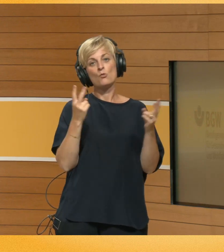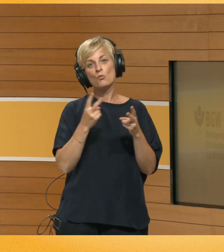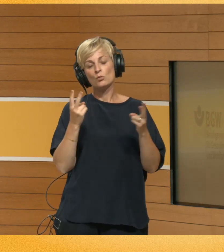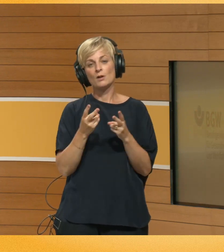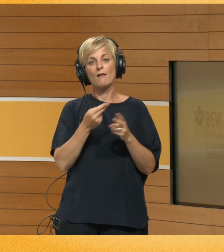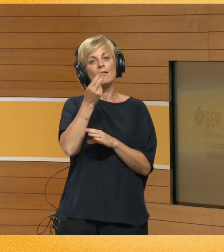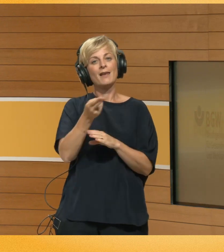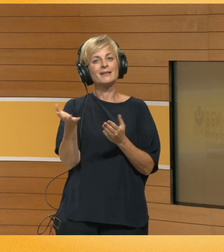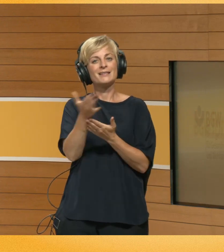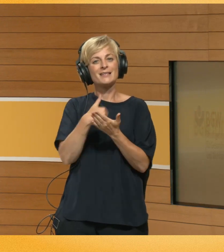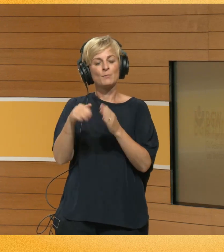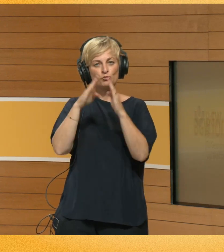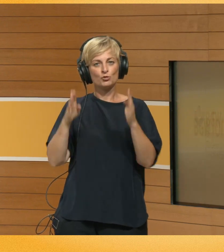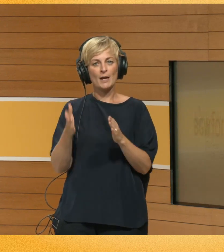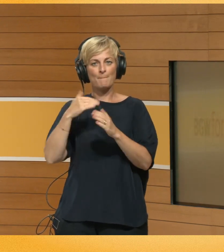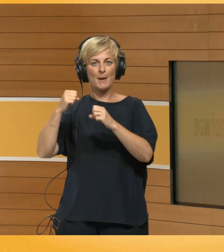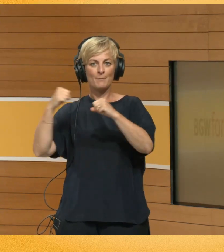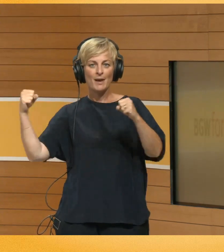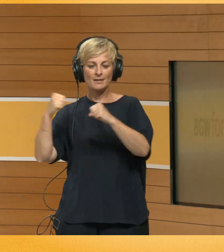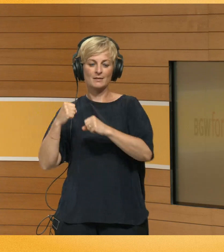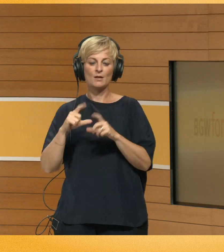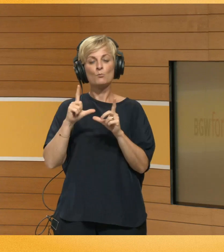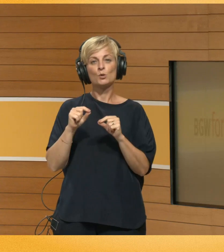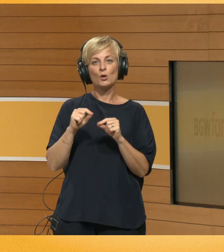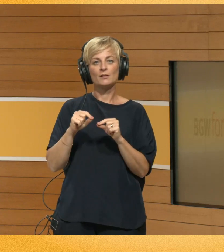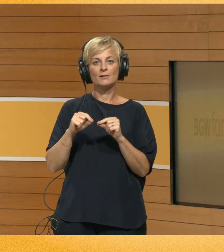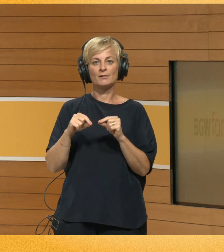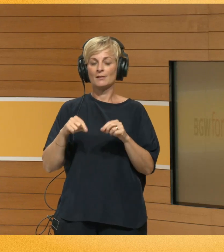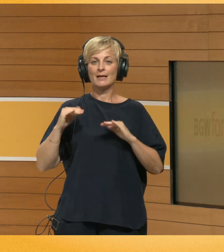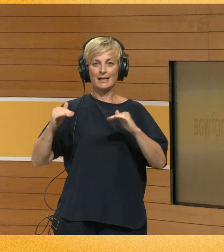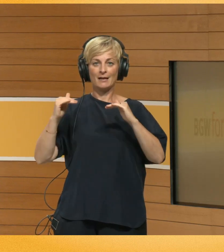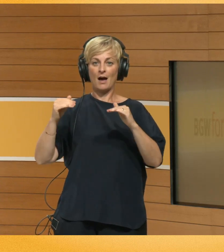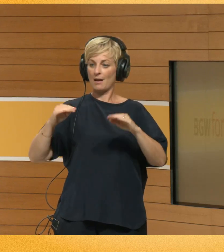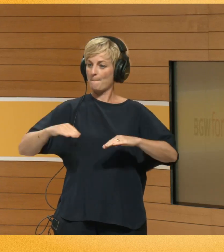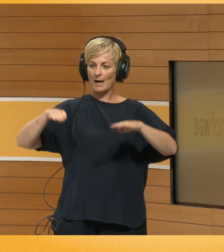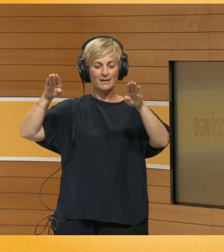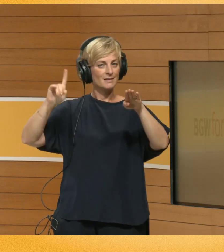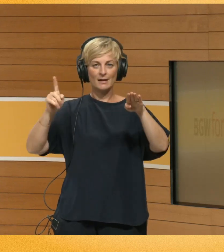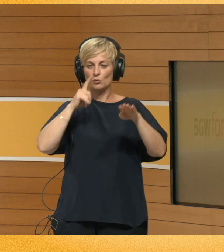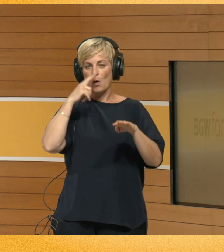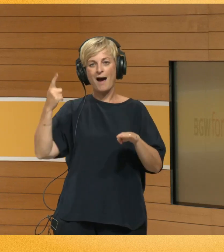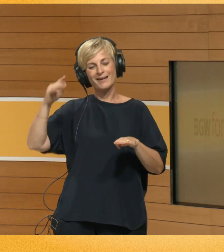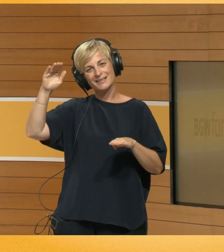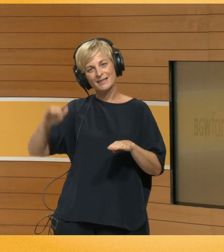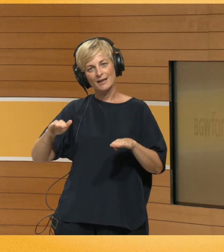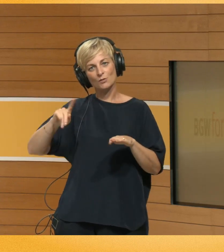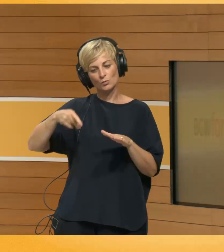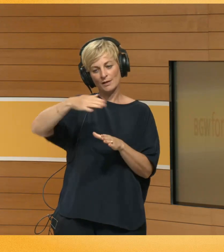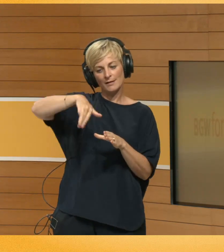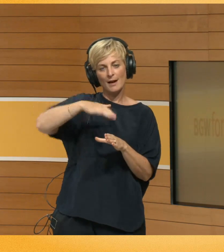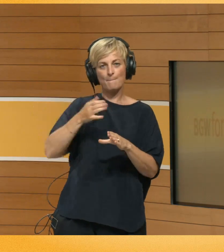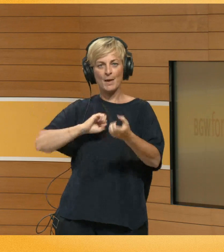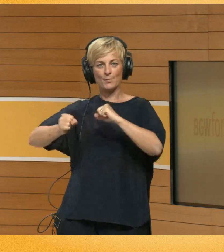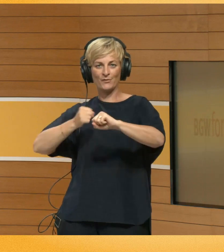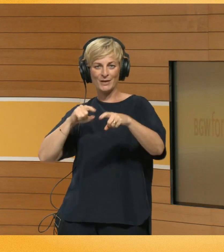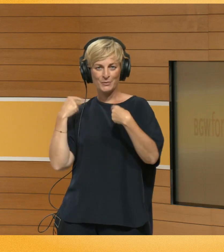shelves on both sides, but only in one side, so you can have more space to handle inside the BCP. But that also meant that you need to have